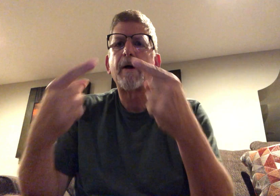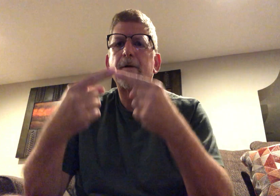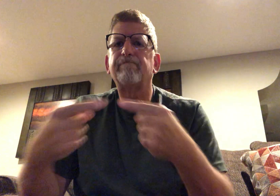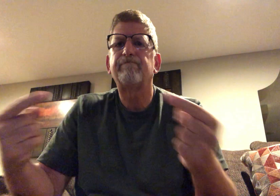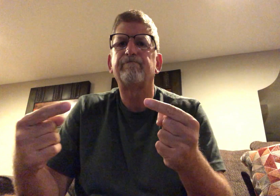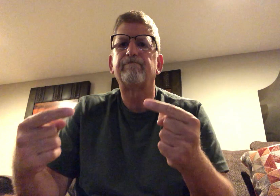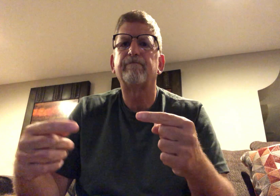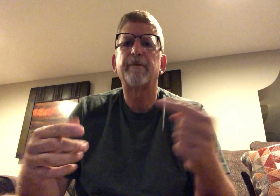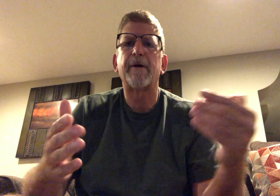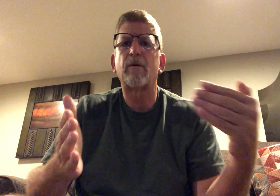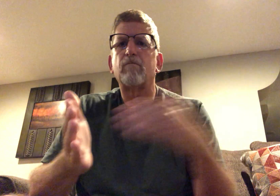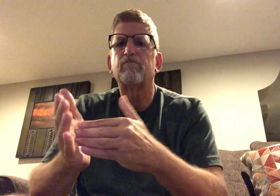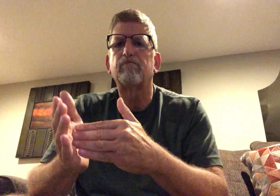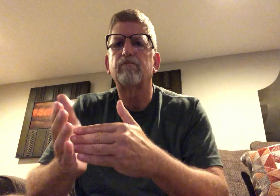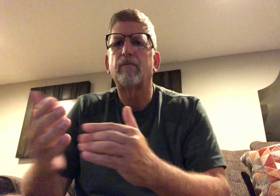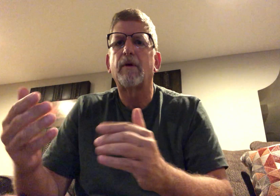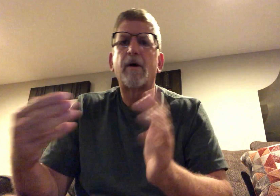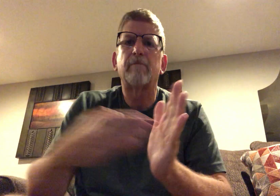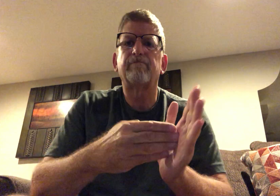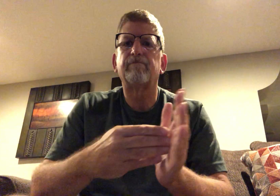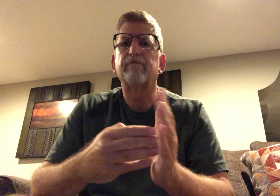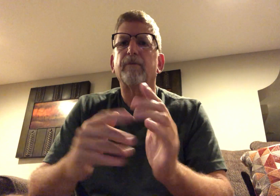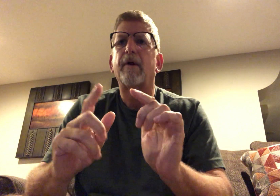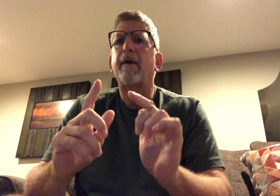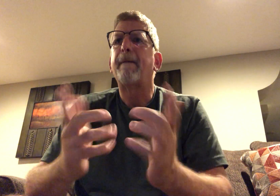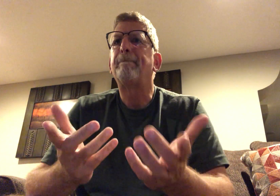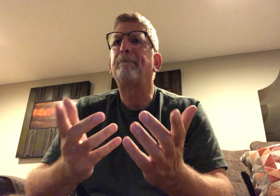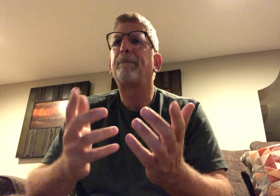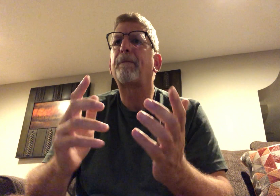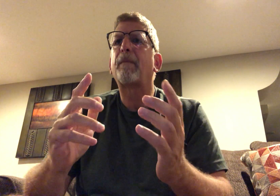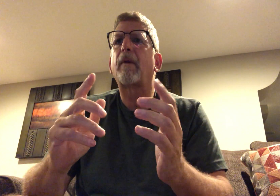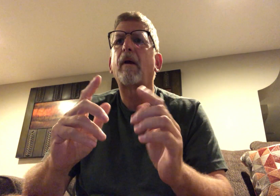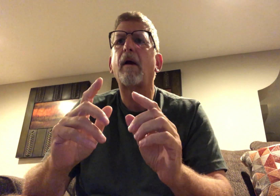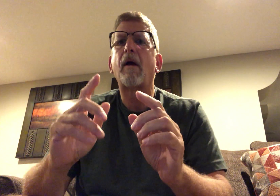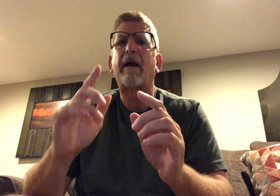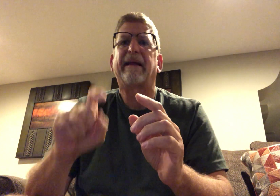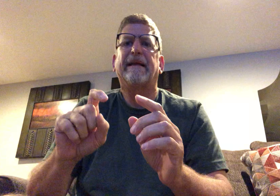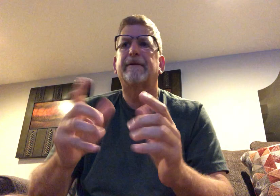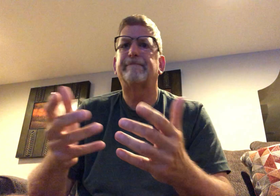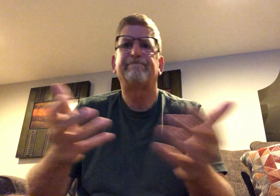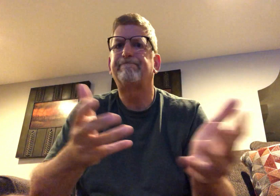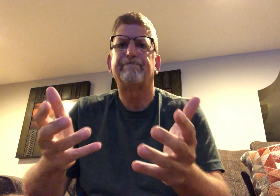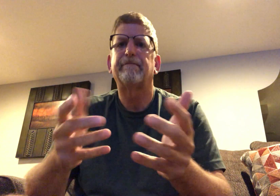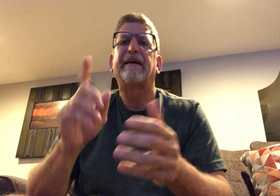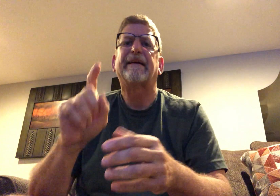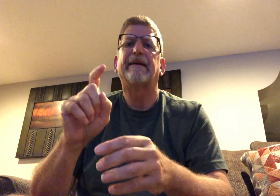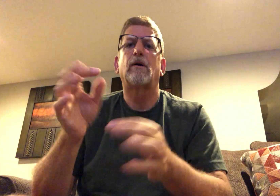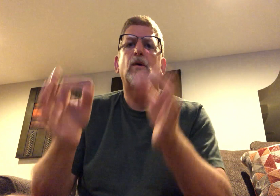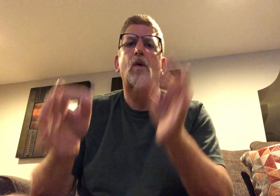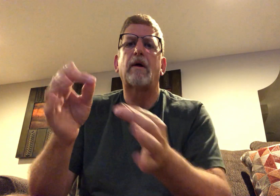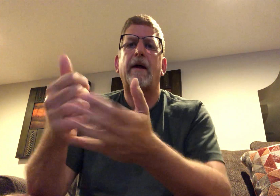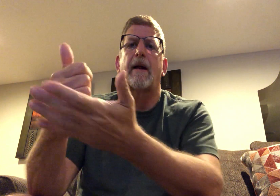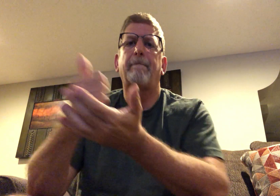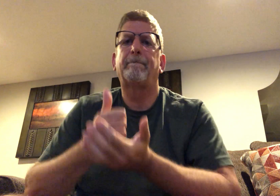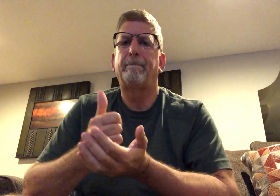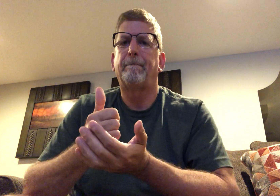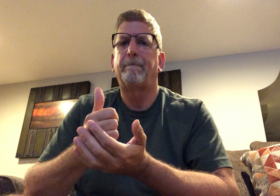perfect escapism. 4 stars. Downton Abbey, the movie we've been waiting for. Tomorrow. Rated PG.